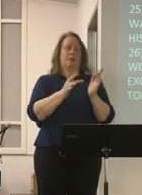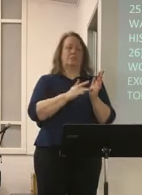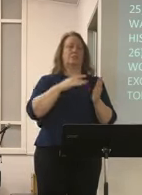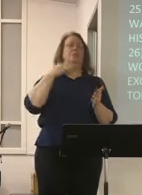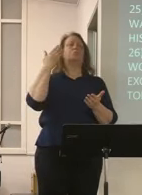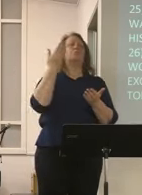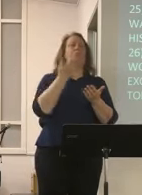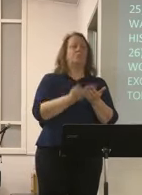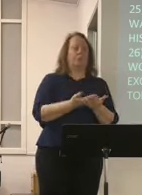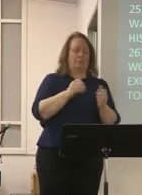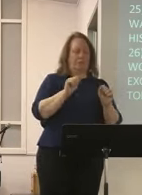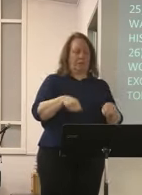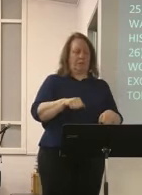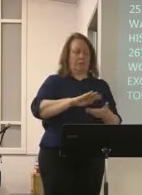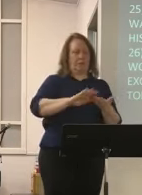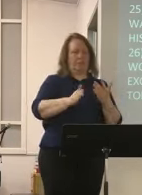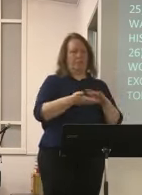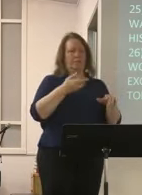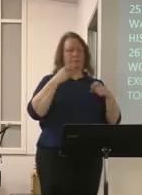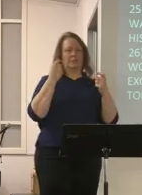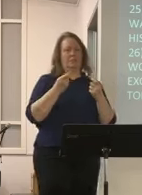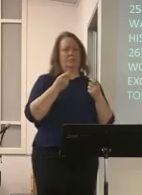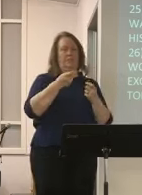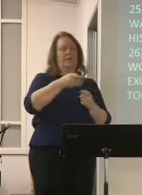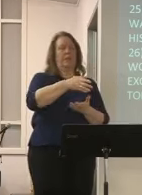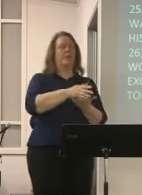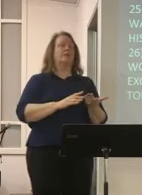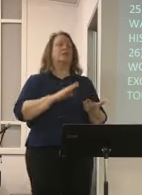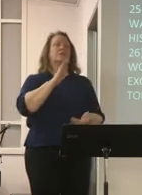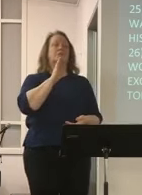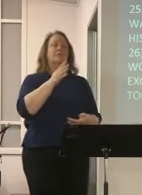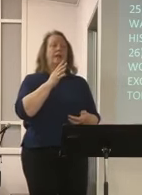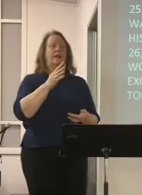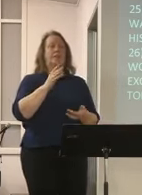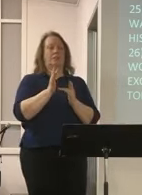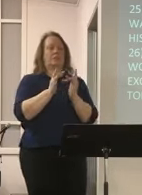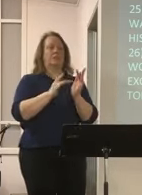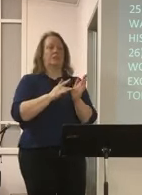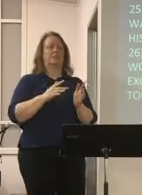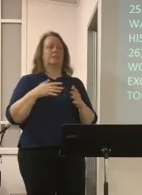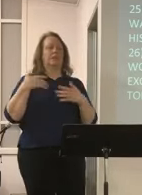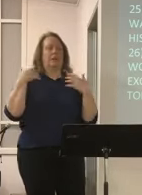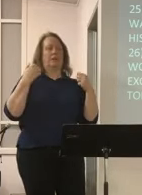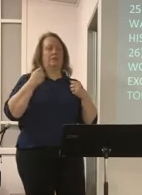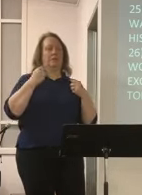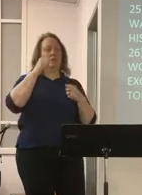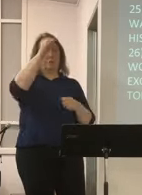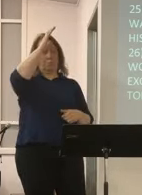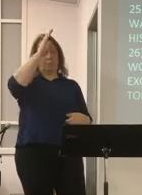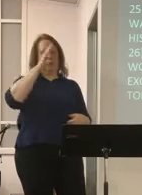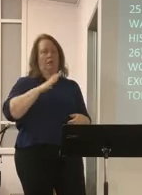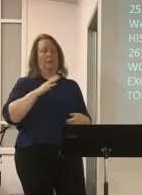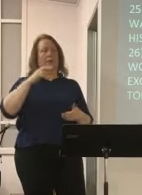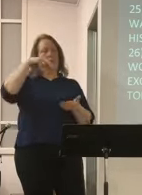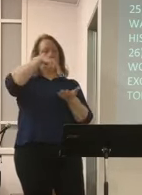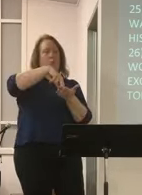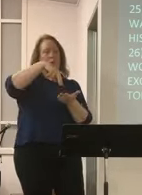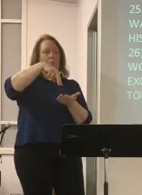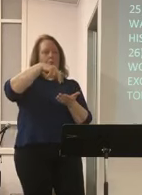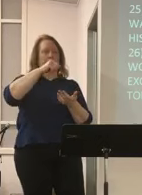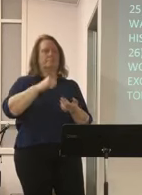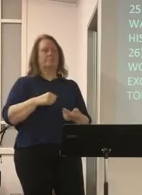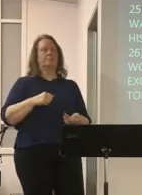that he could forgive sins. Some would say that he healed the man, and the man immediately got up. Those are all impressive